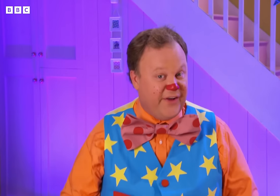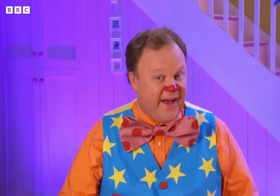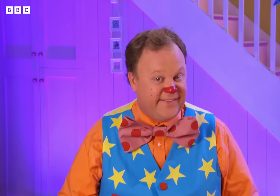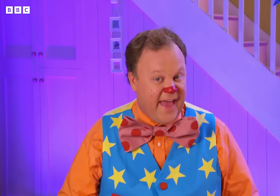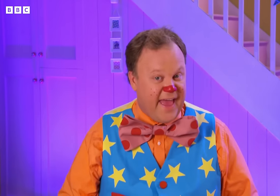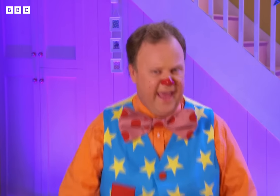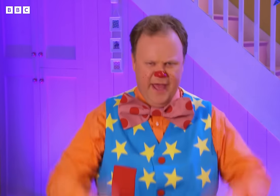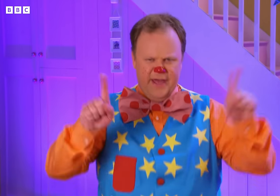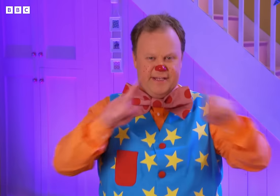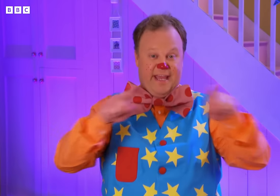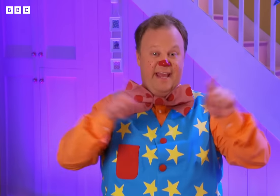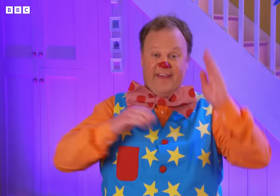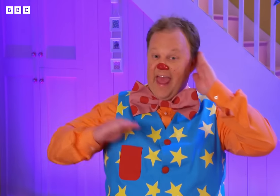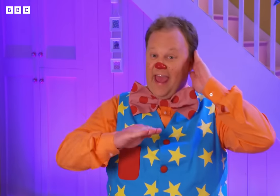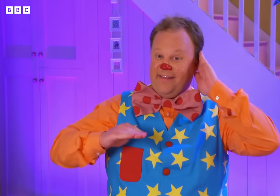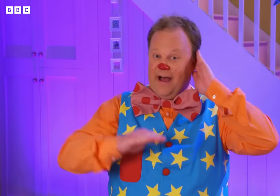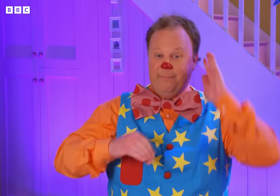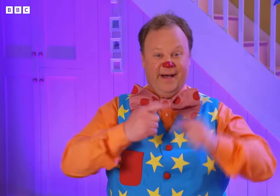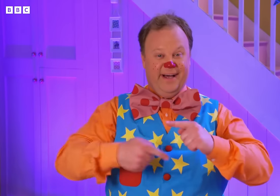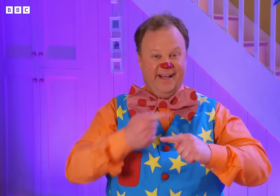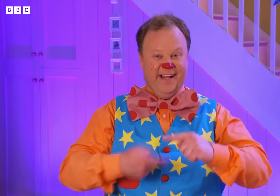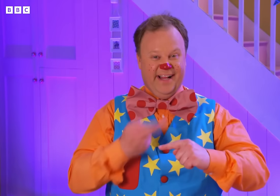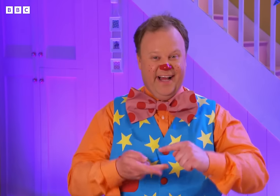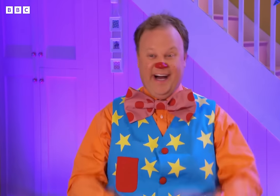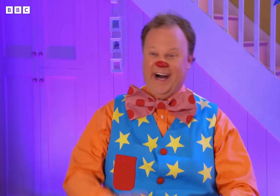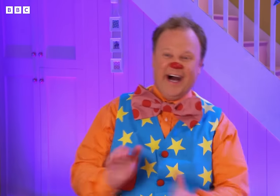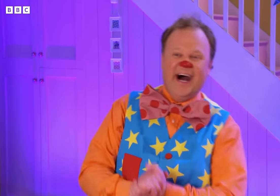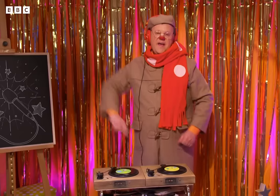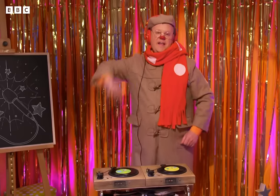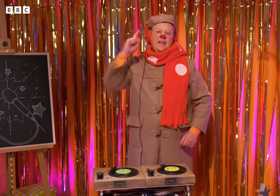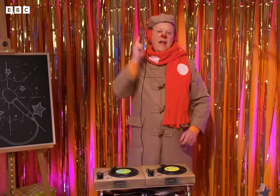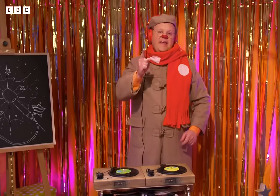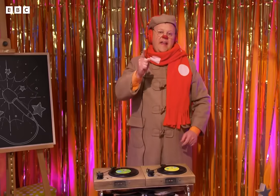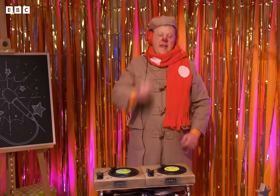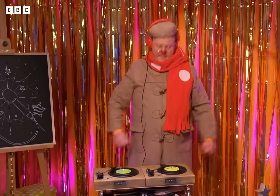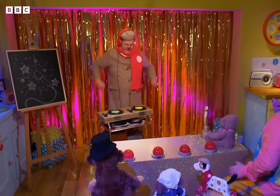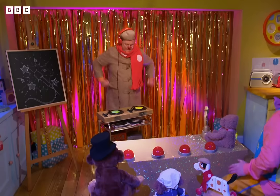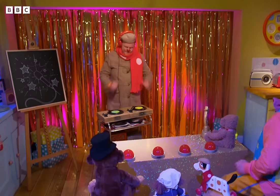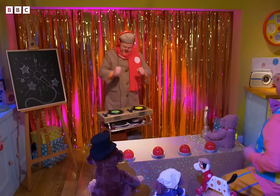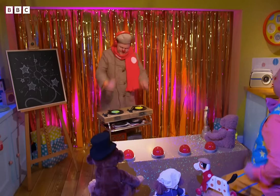I say, DJ Tumble! Let's hit it!